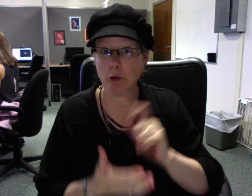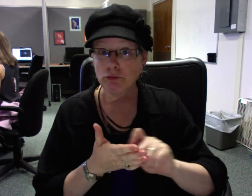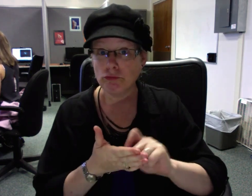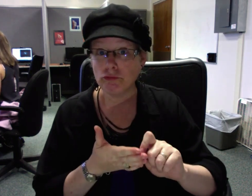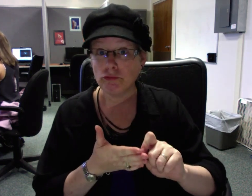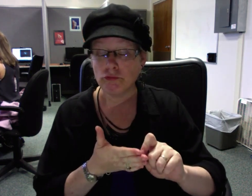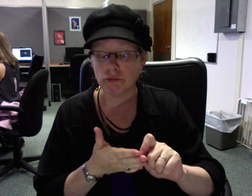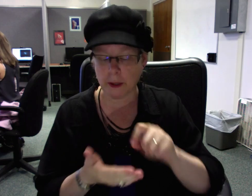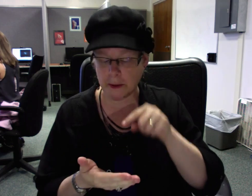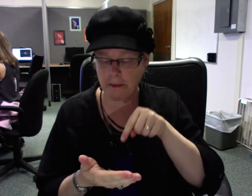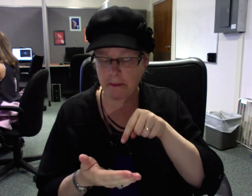Okay.